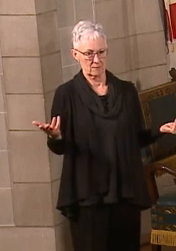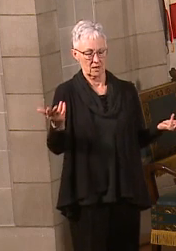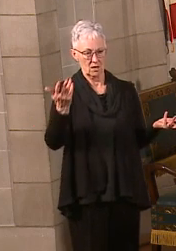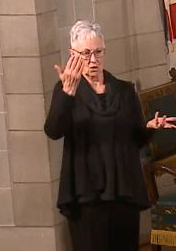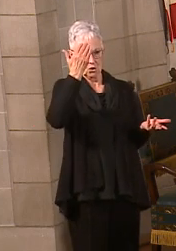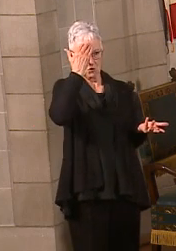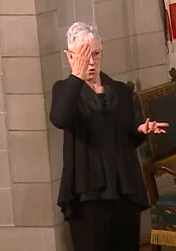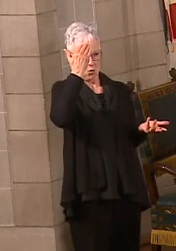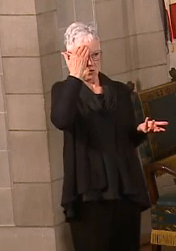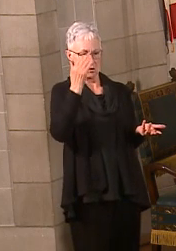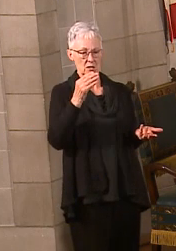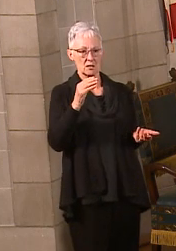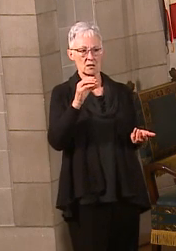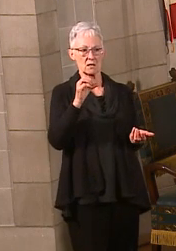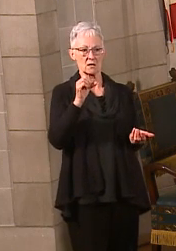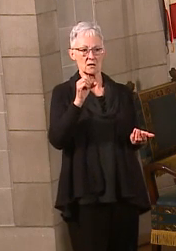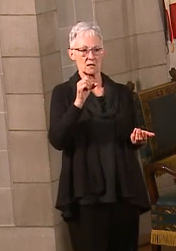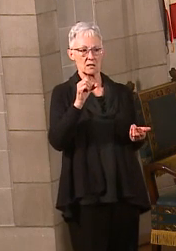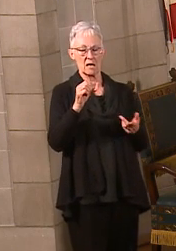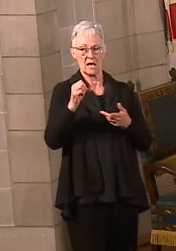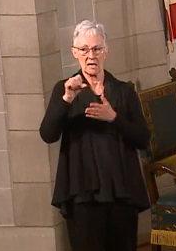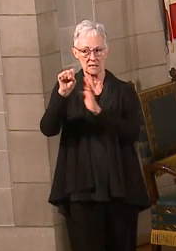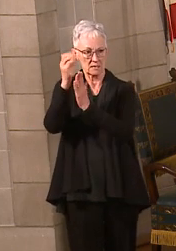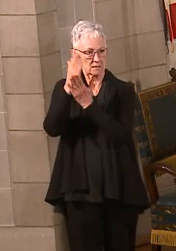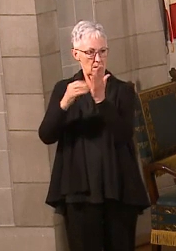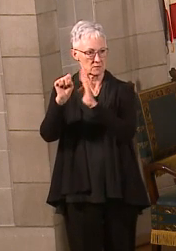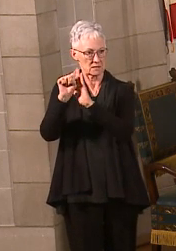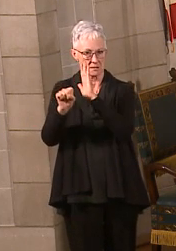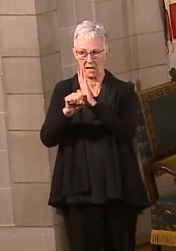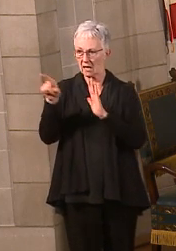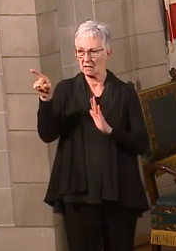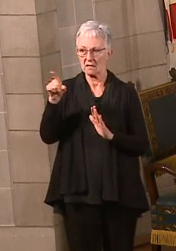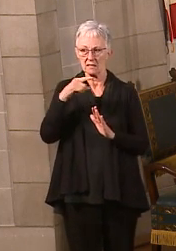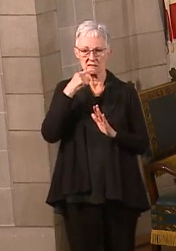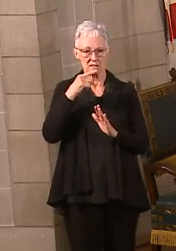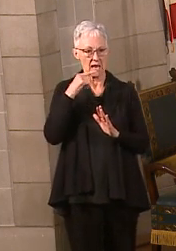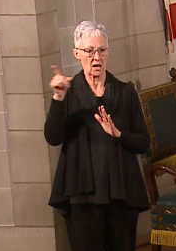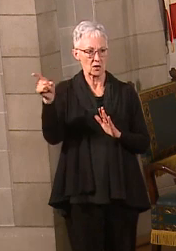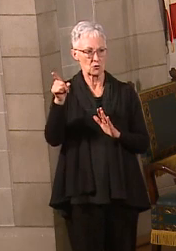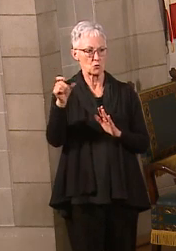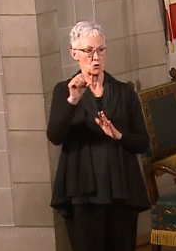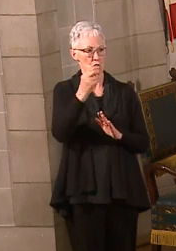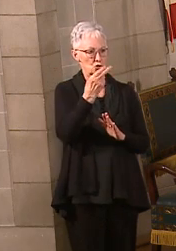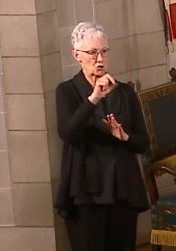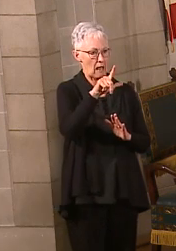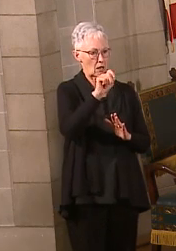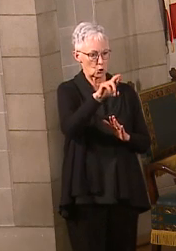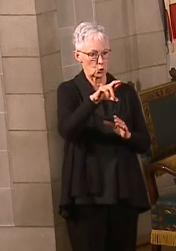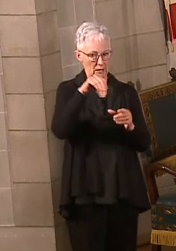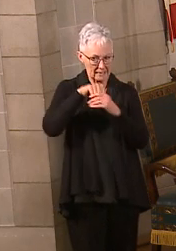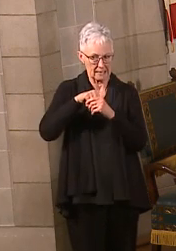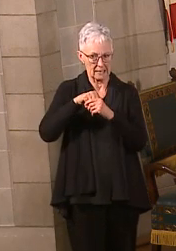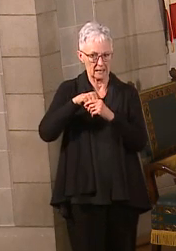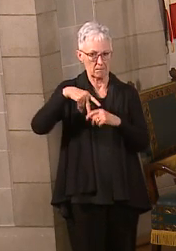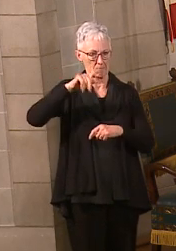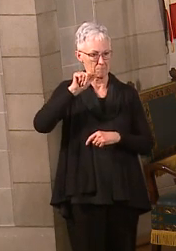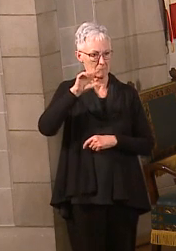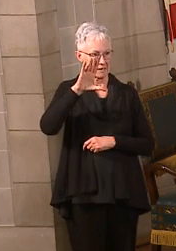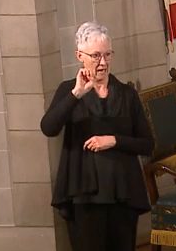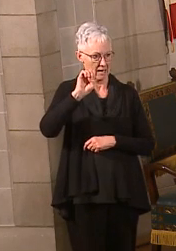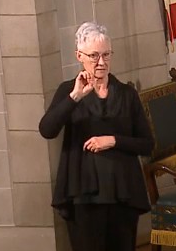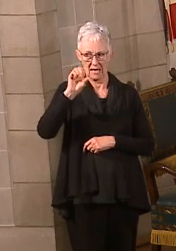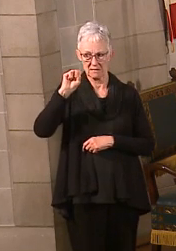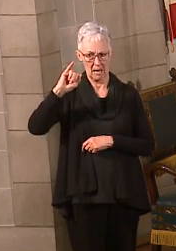homes. Well, even in shelter home states, guess what? You have people that aren't paying attention to those. What we're really trying to do is get the message out to Nebraskans. Look, I know